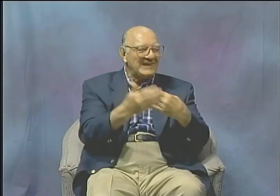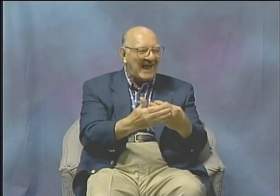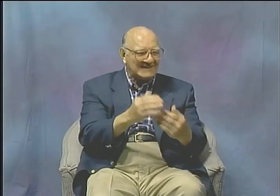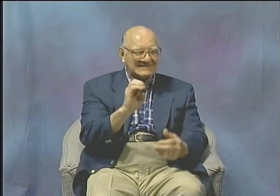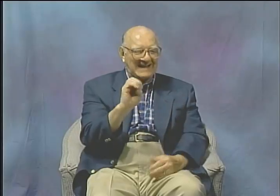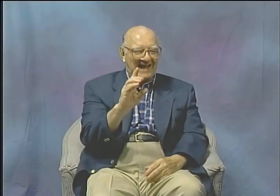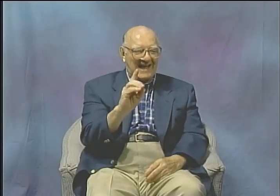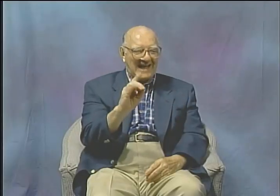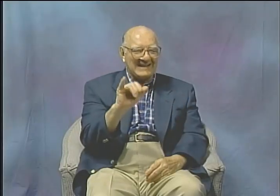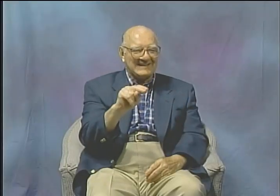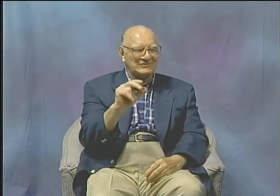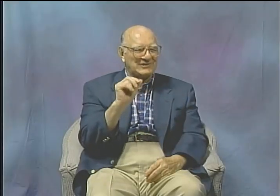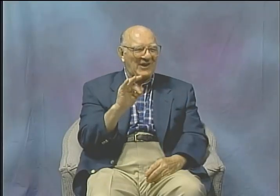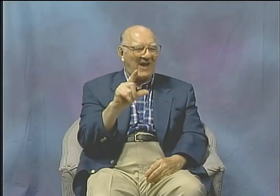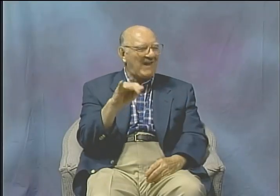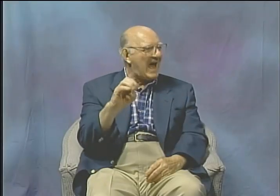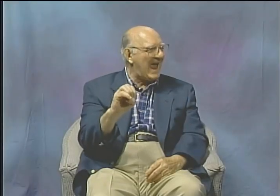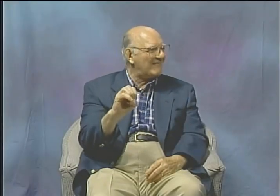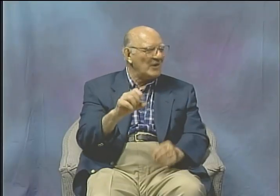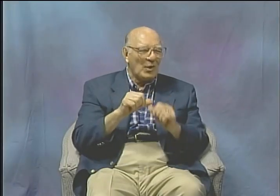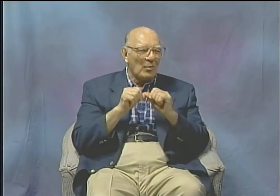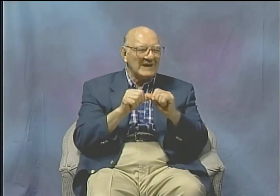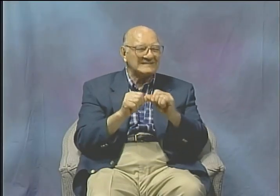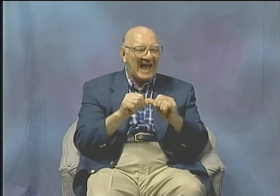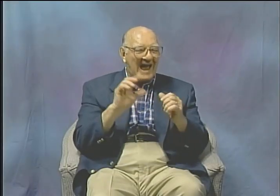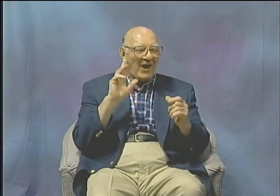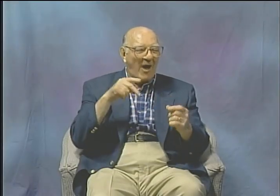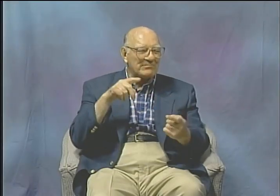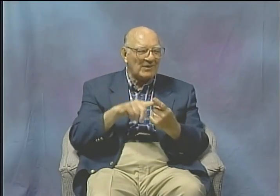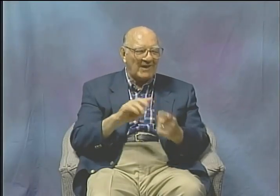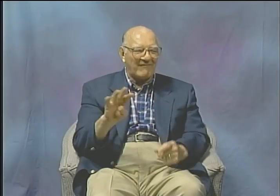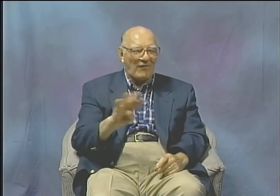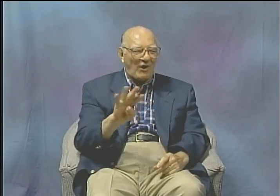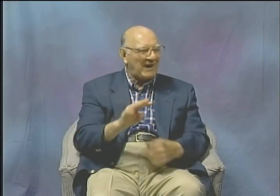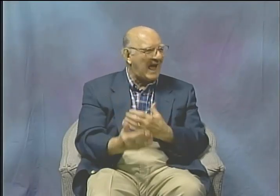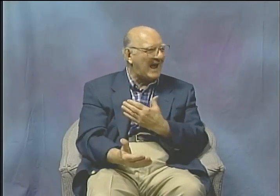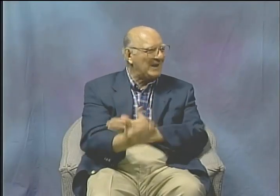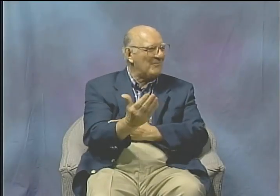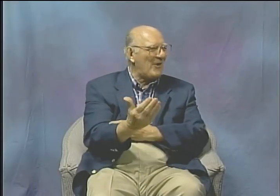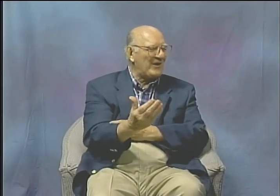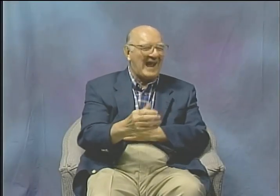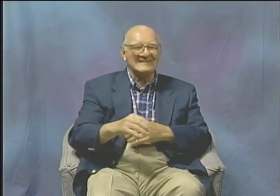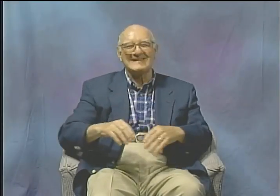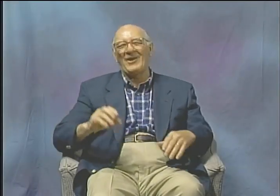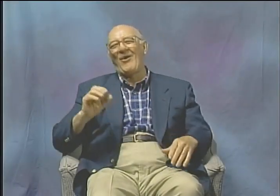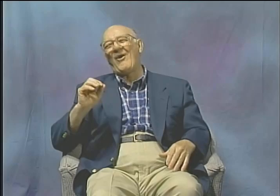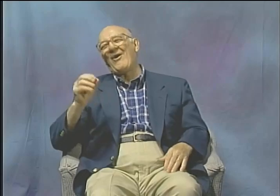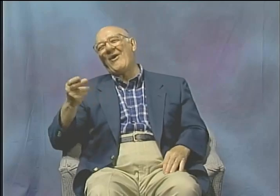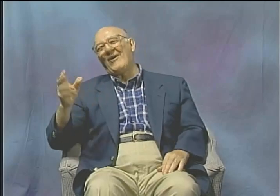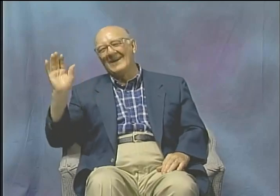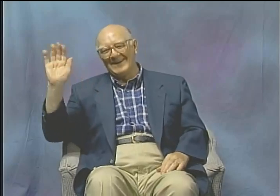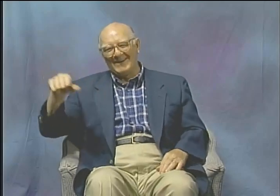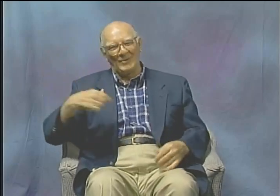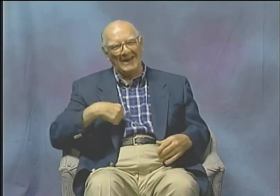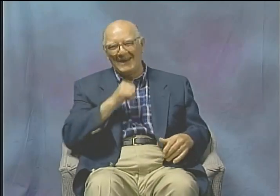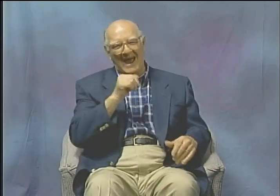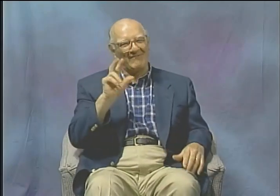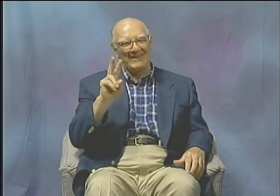next edition of life. We stay up till 4 o'clock in the morning. I said, oh, we are not